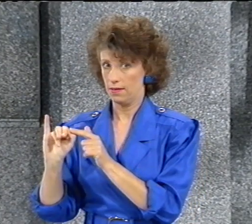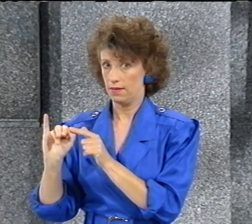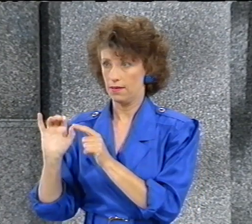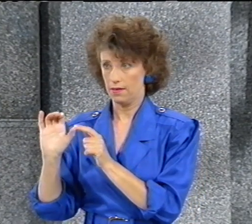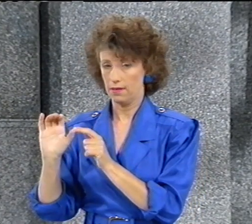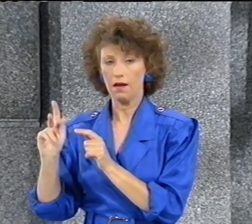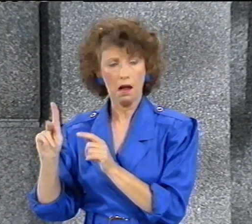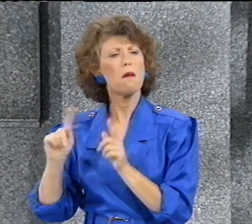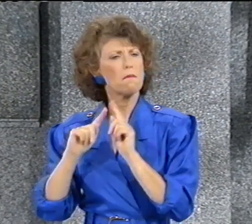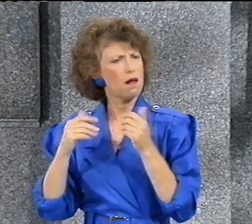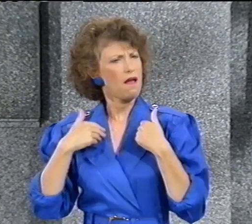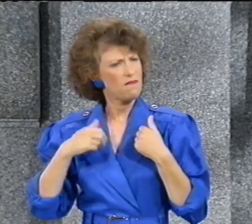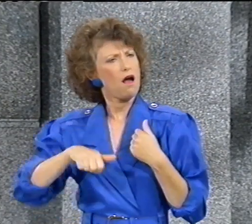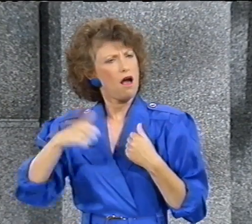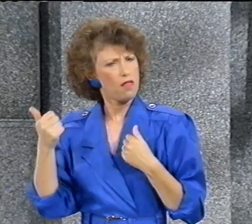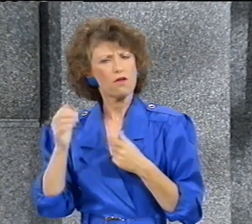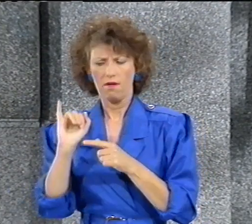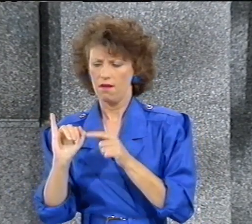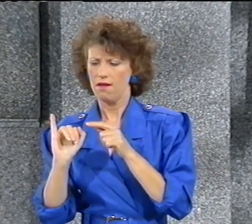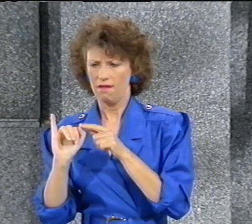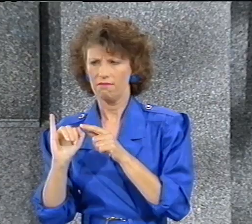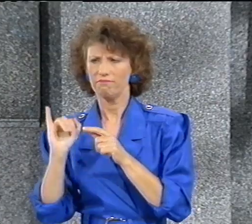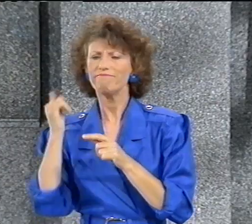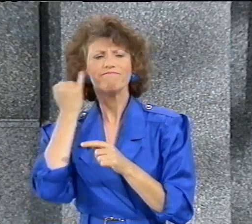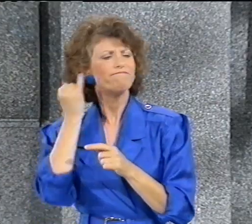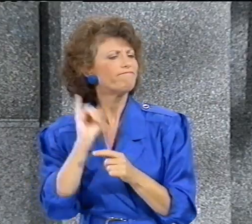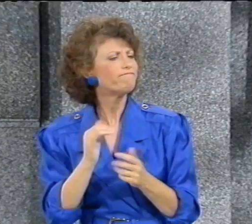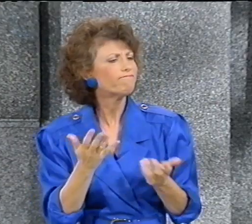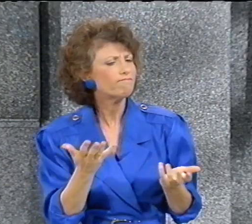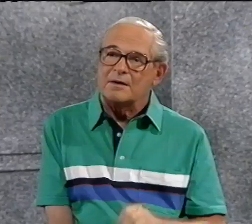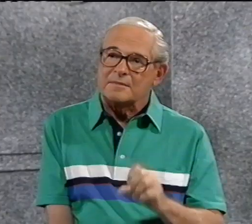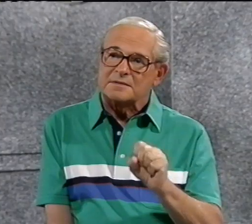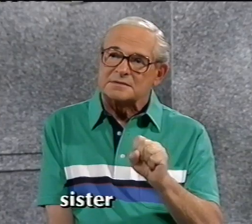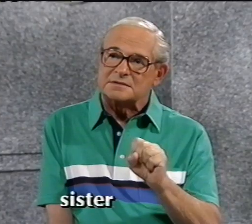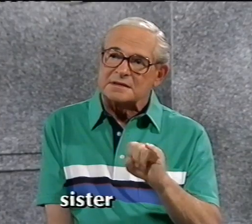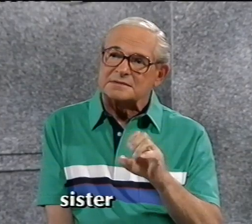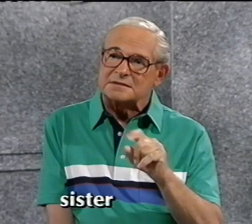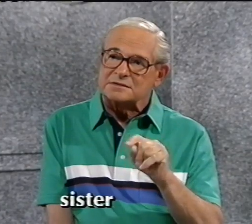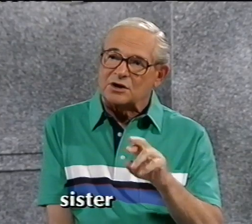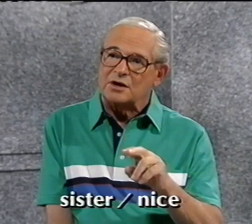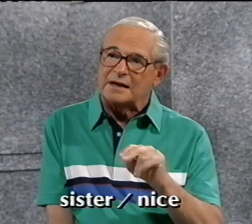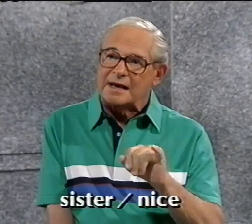it bent, but there are other ways of making I. Do you have an example?